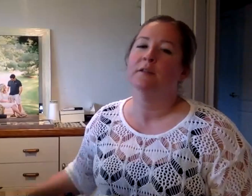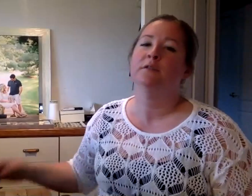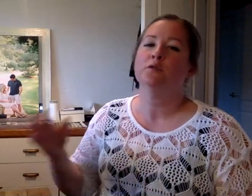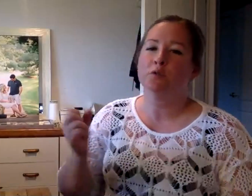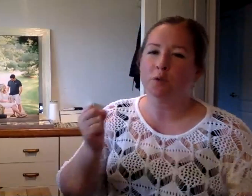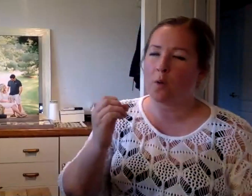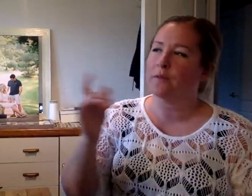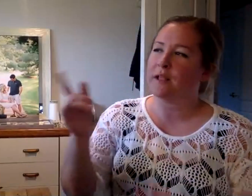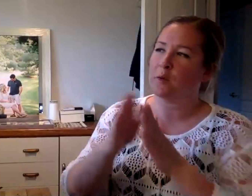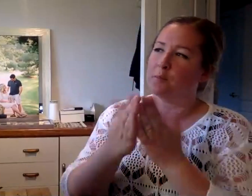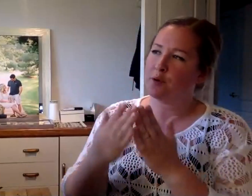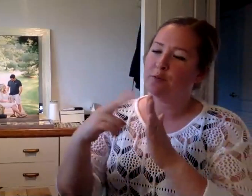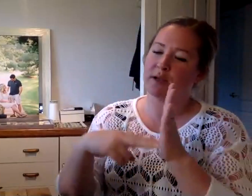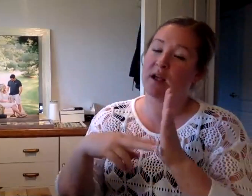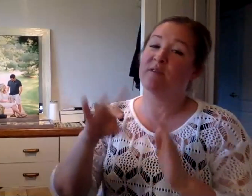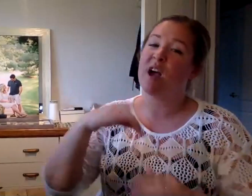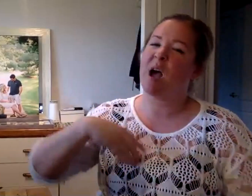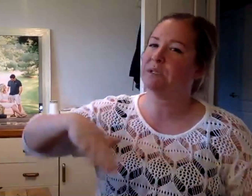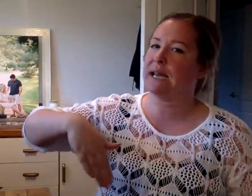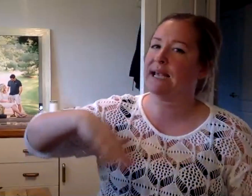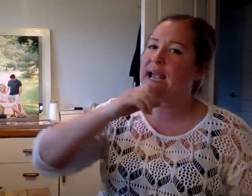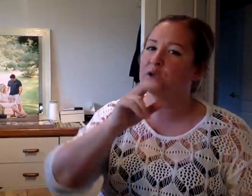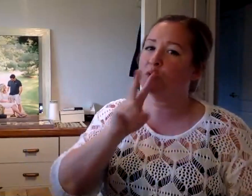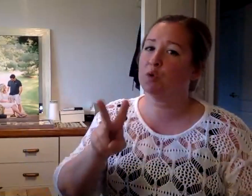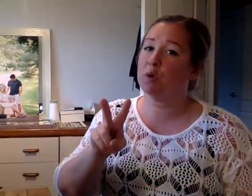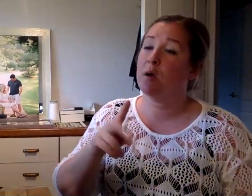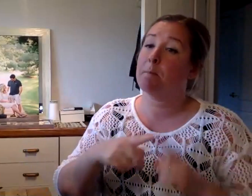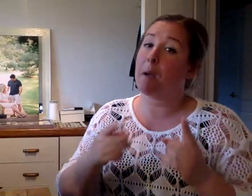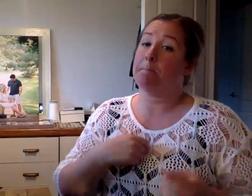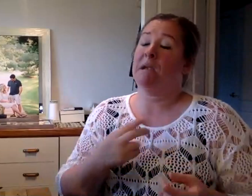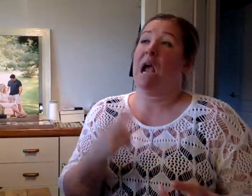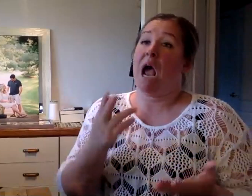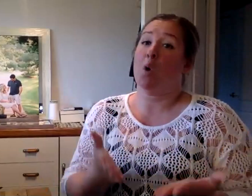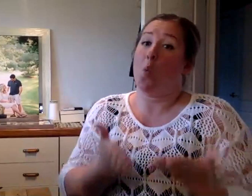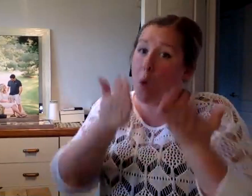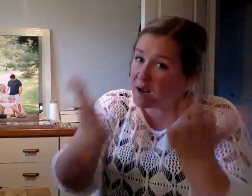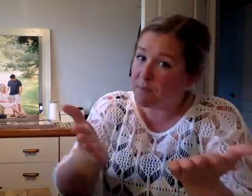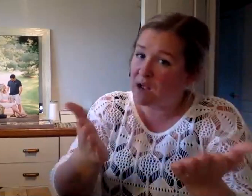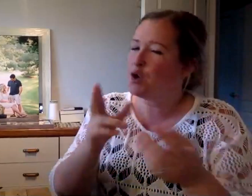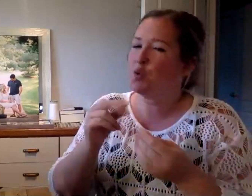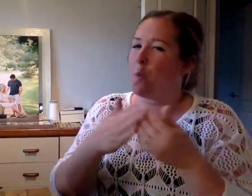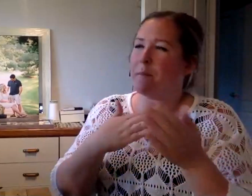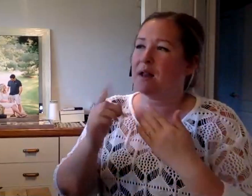So it was a lot of gesturing and frustration. So when my mom was learning from a book,